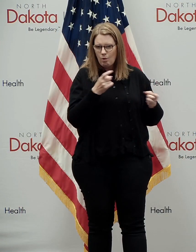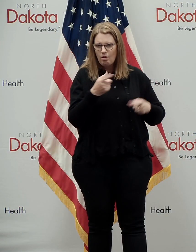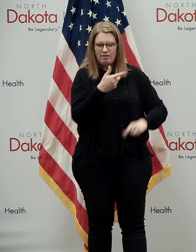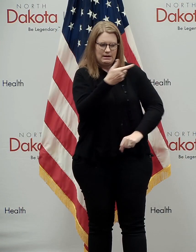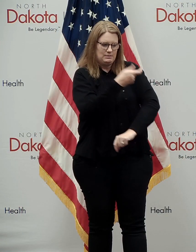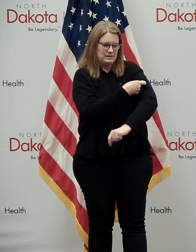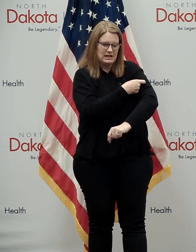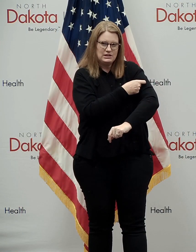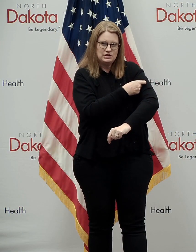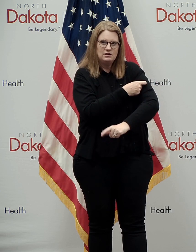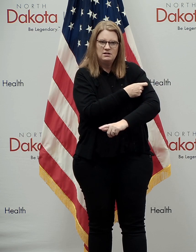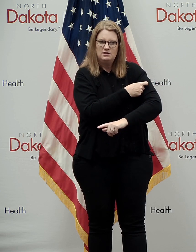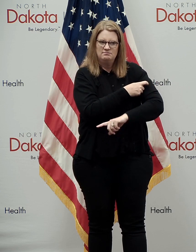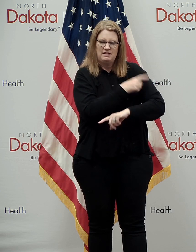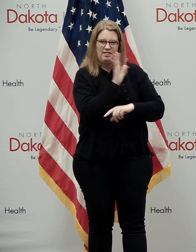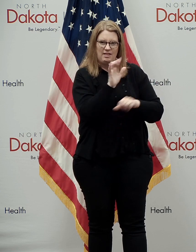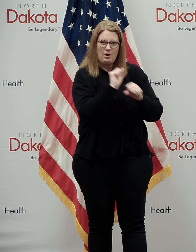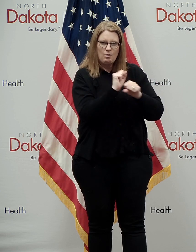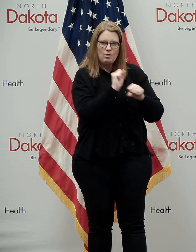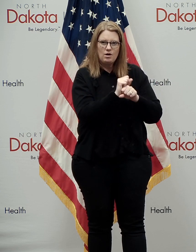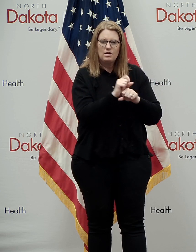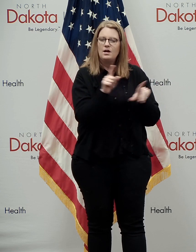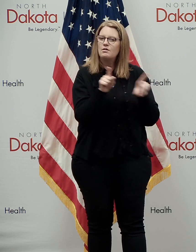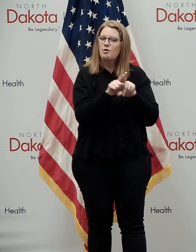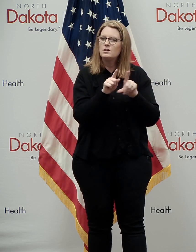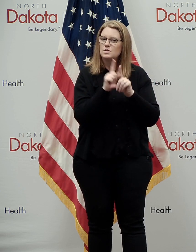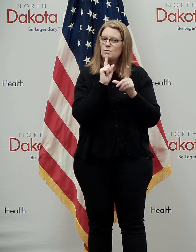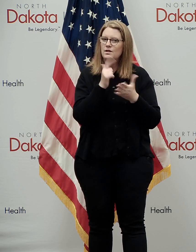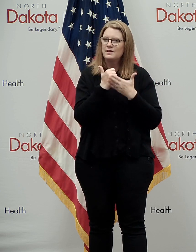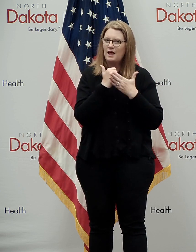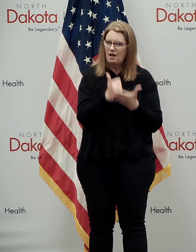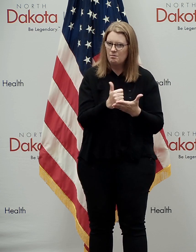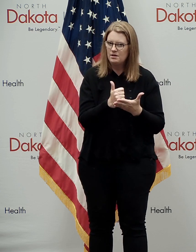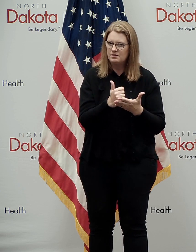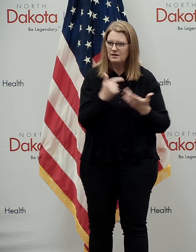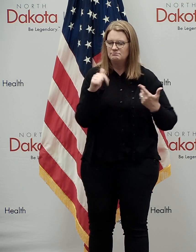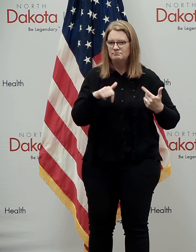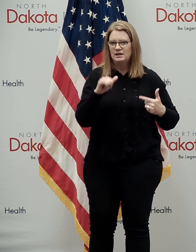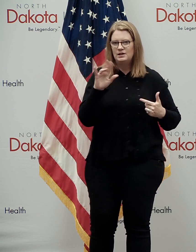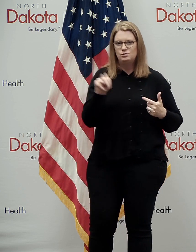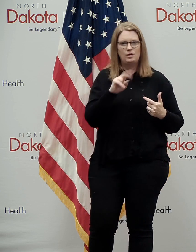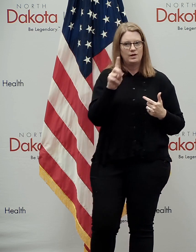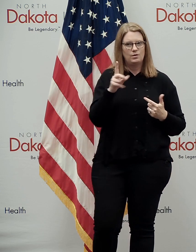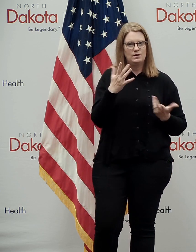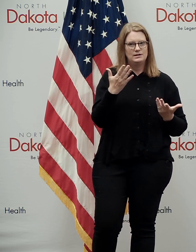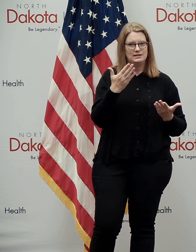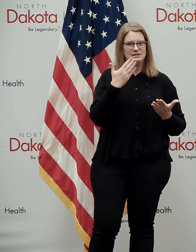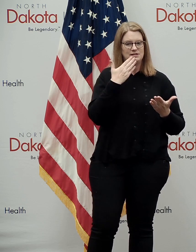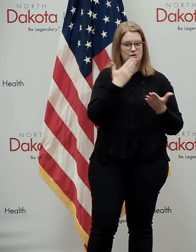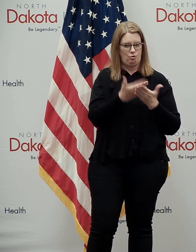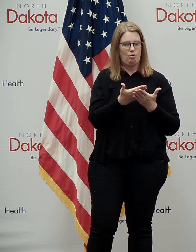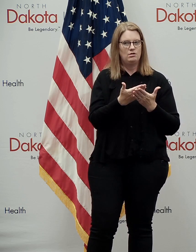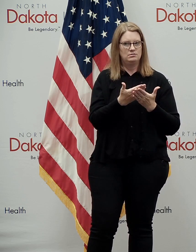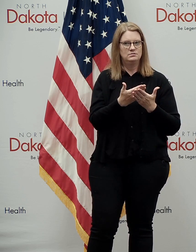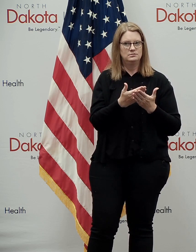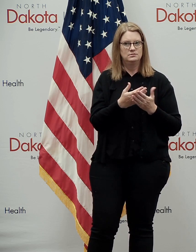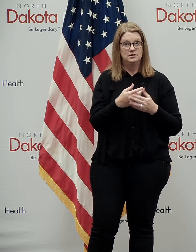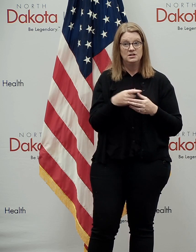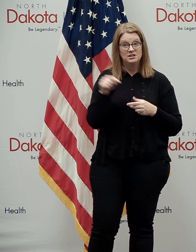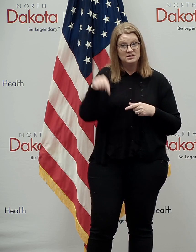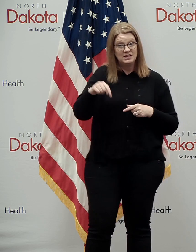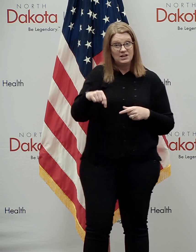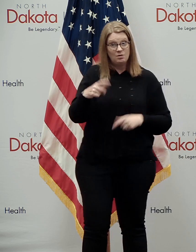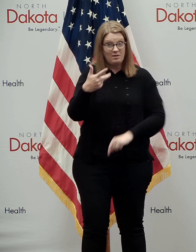all of your work during the pandemic and for helping ensure that North Dakota is a good place once the vaccination is ready